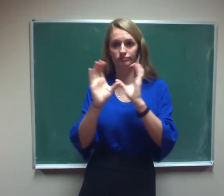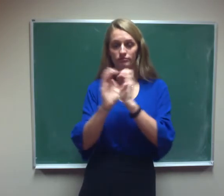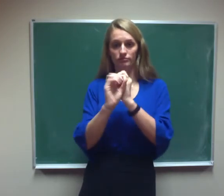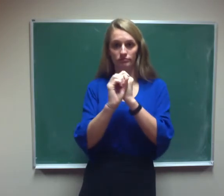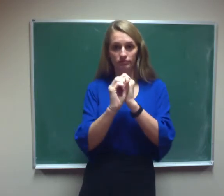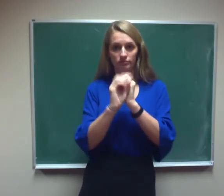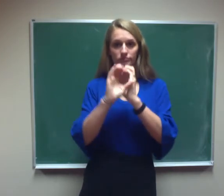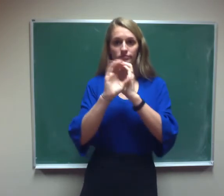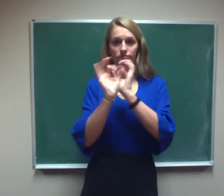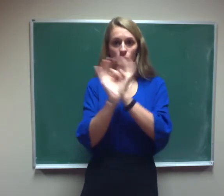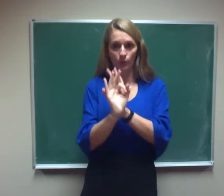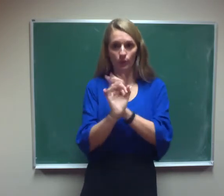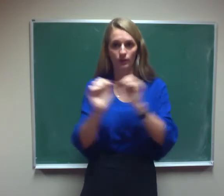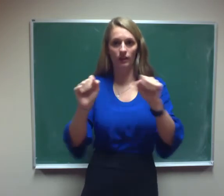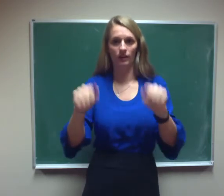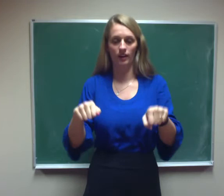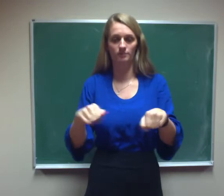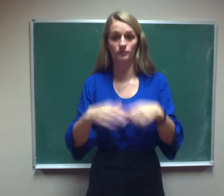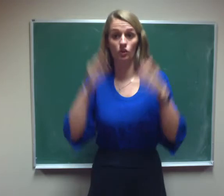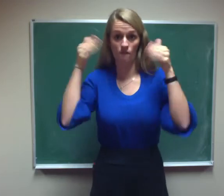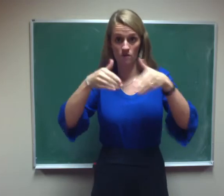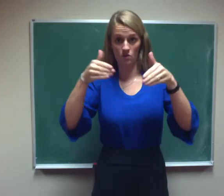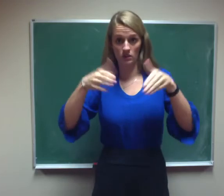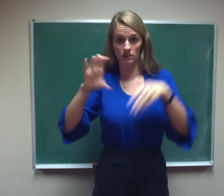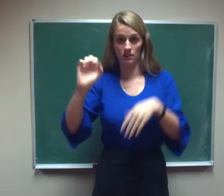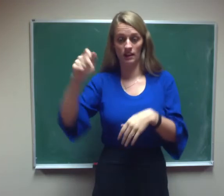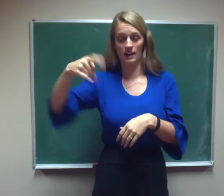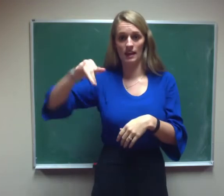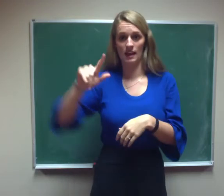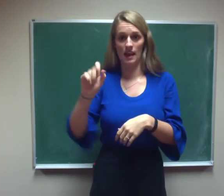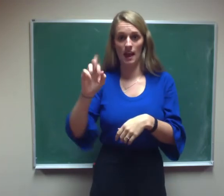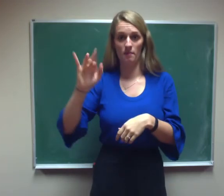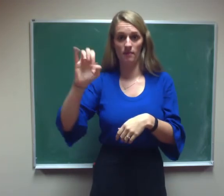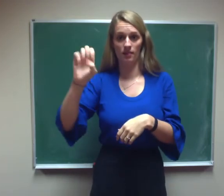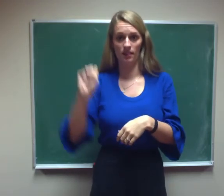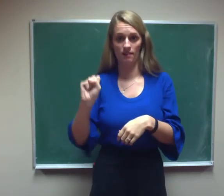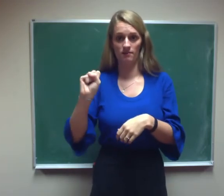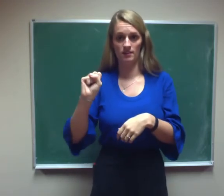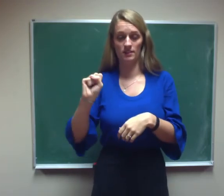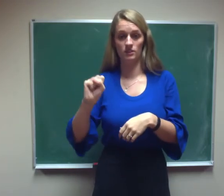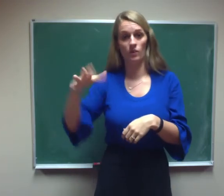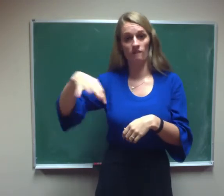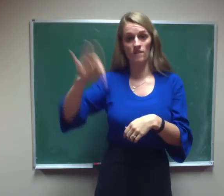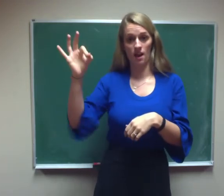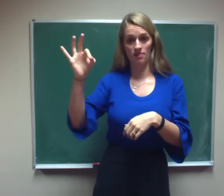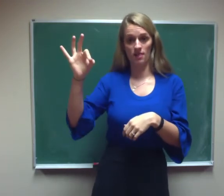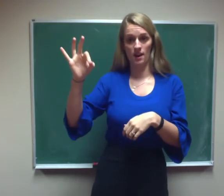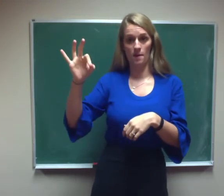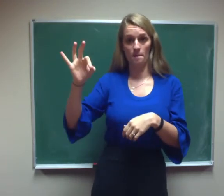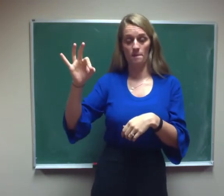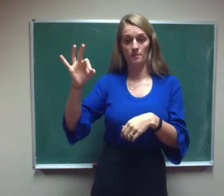focus just for a moment on capillaries. We always find capillaries at sites of exchange because they're extremely small and